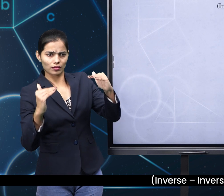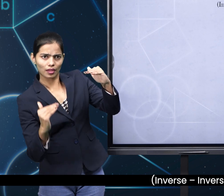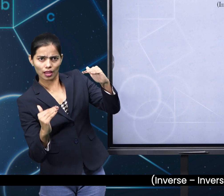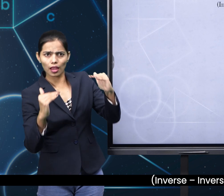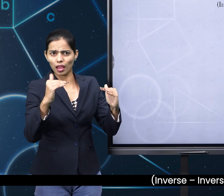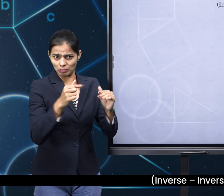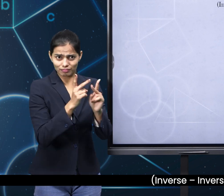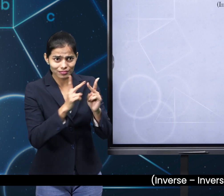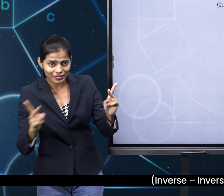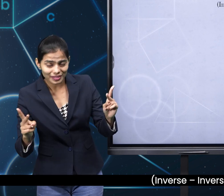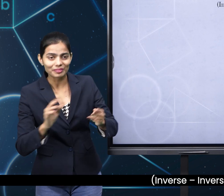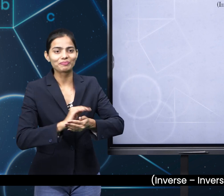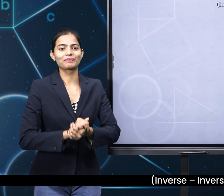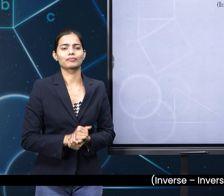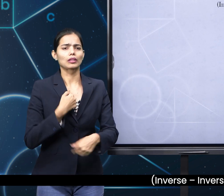Inverse variation.